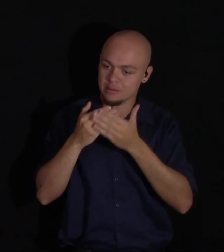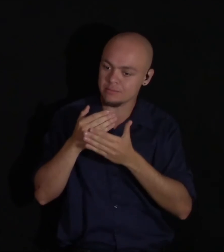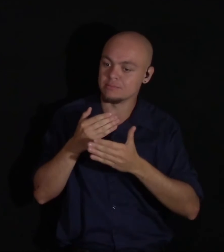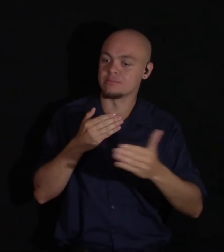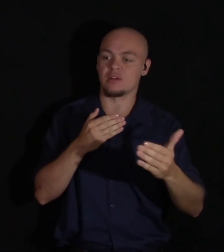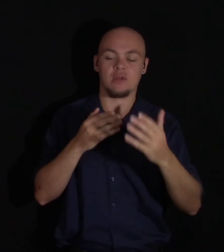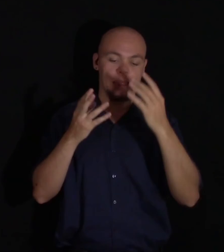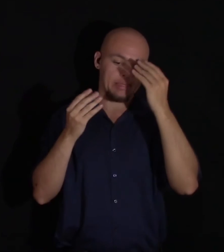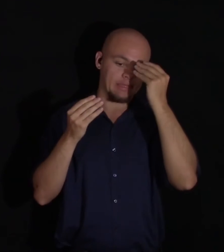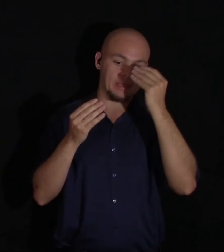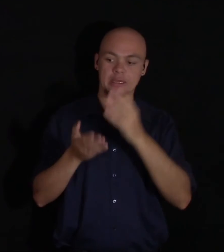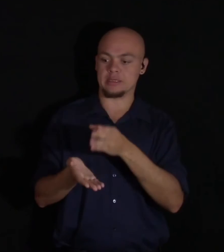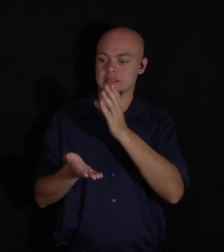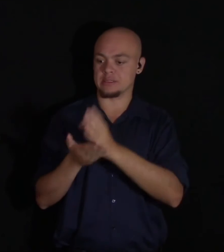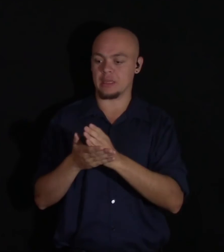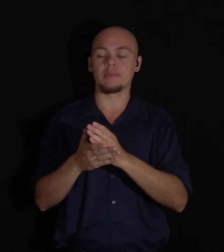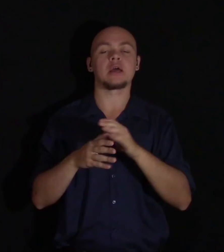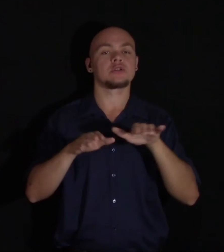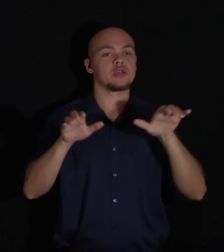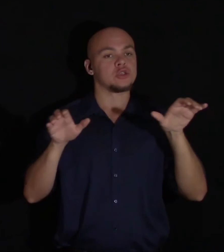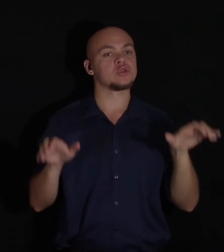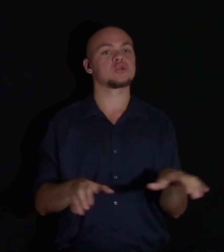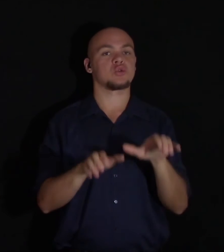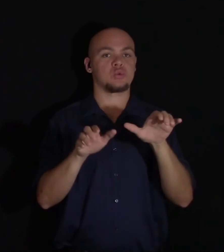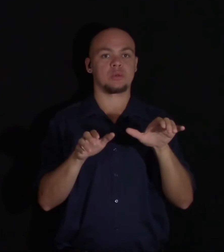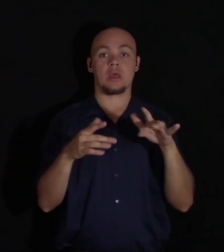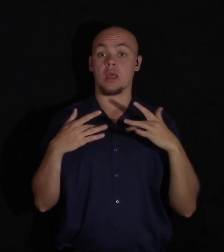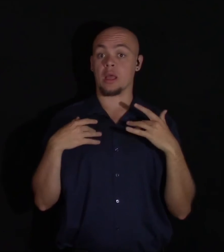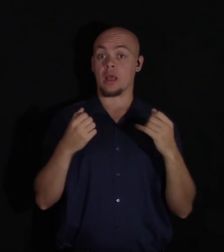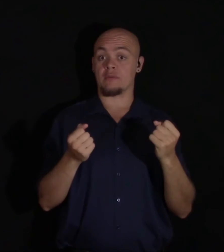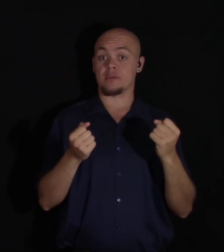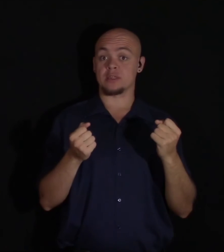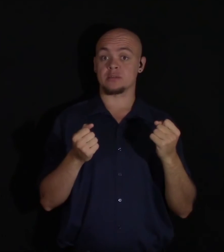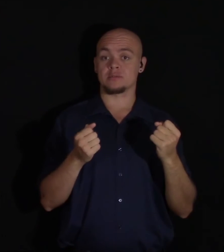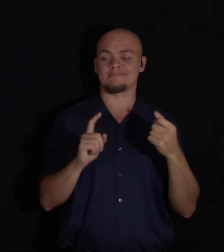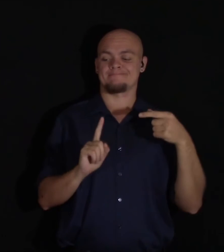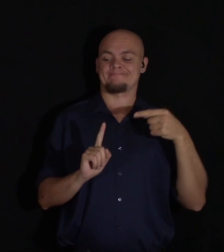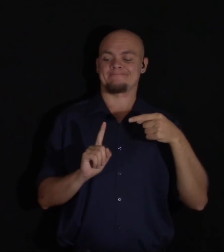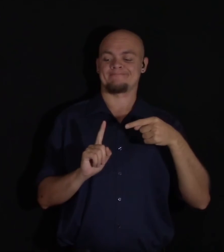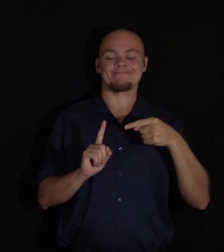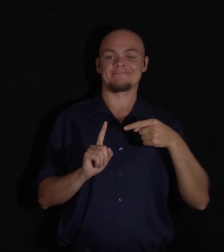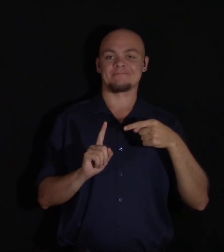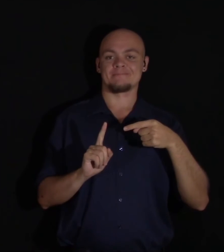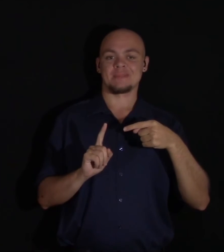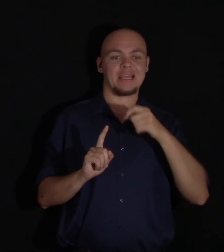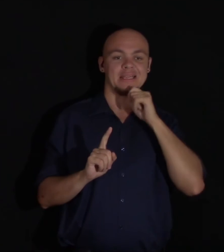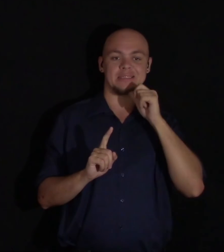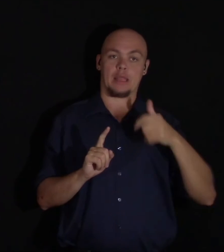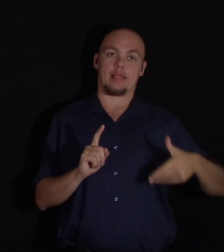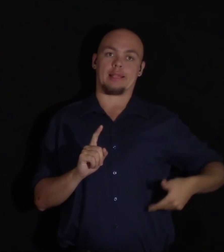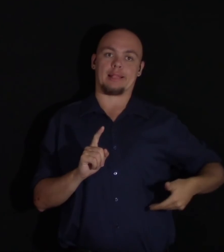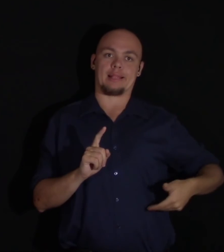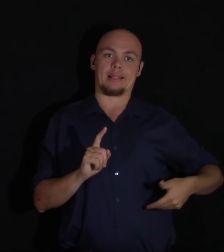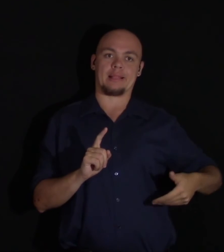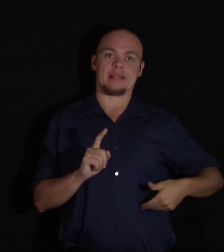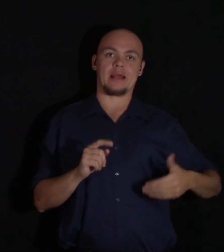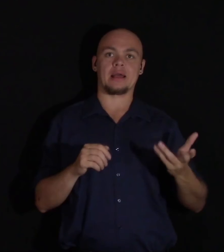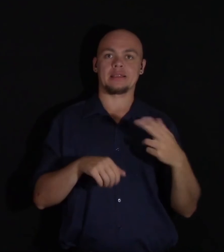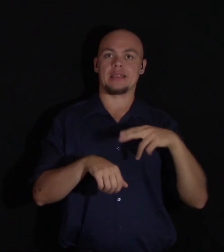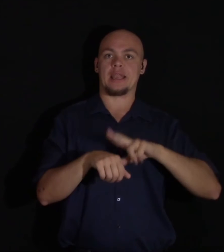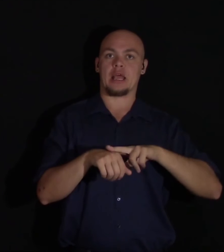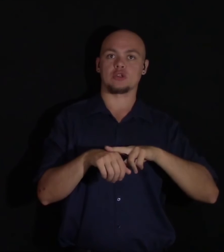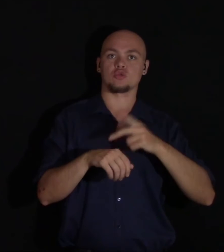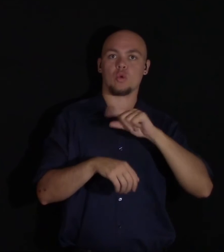thinking and start doing. Confidence is not an innate quality. Thinking can only do